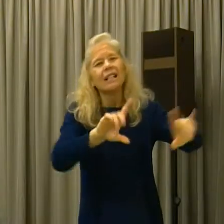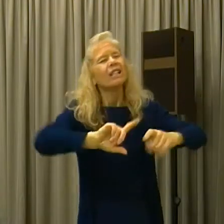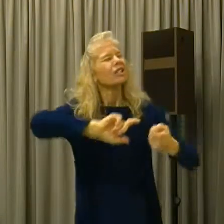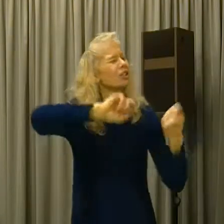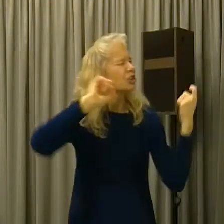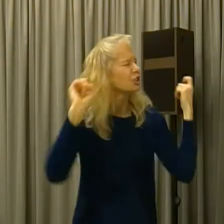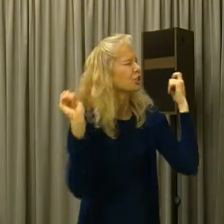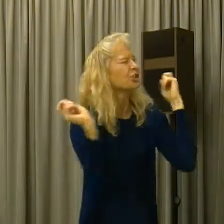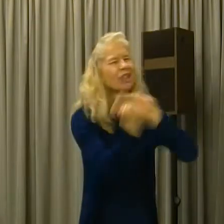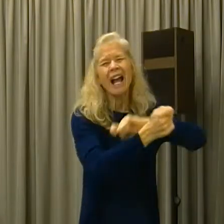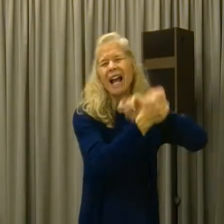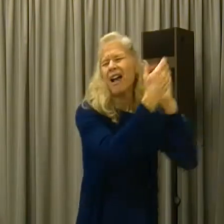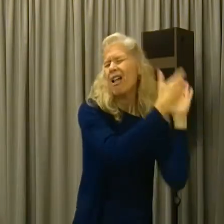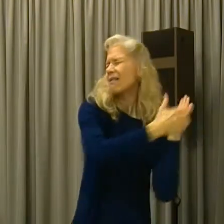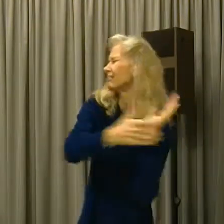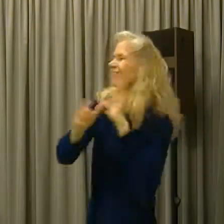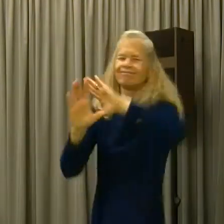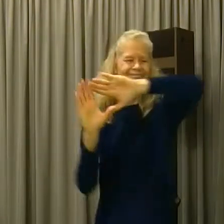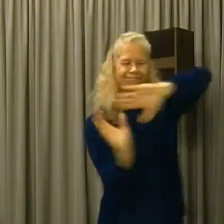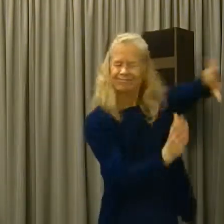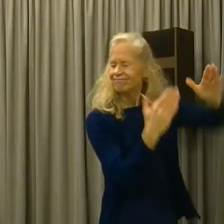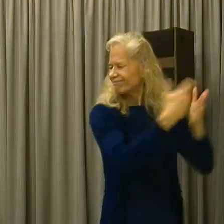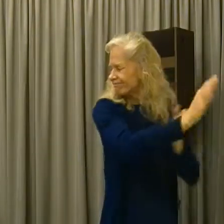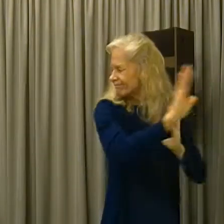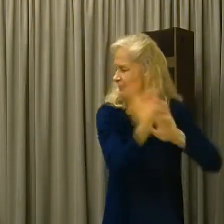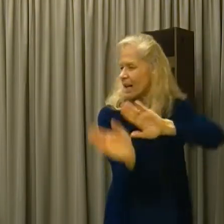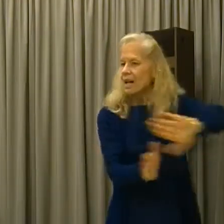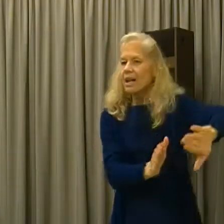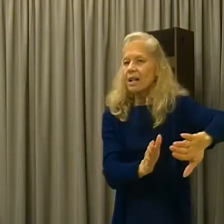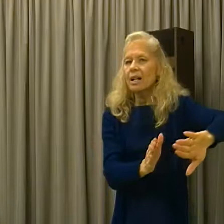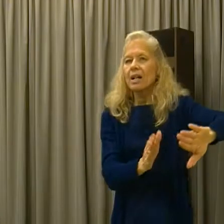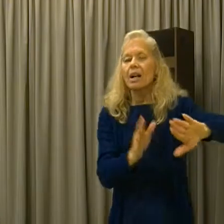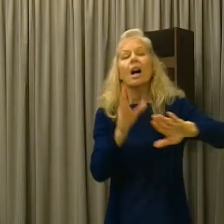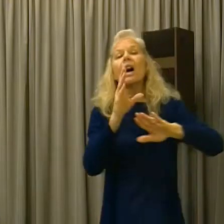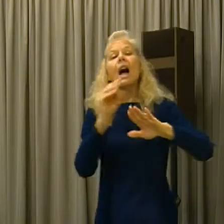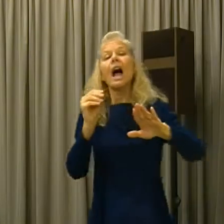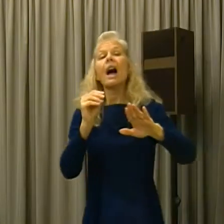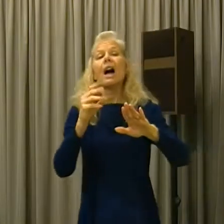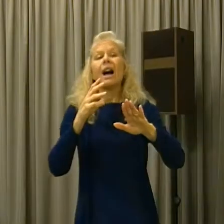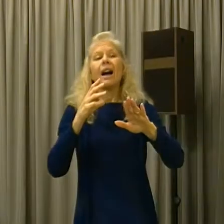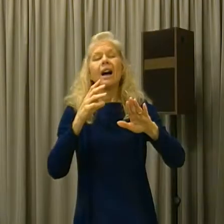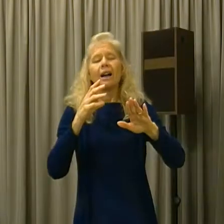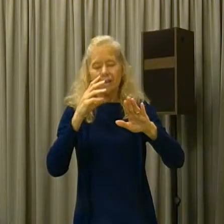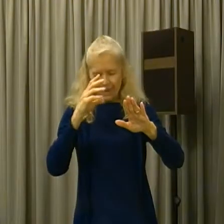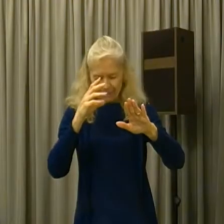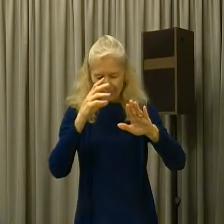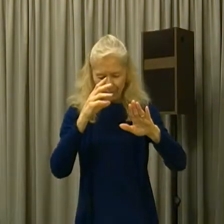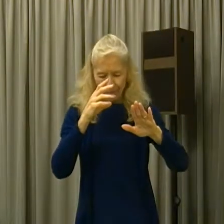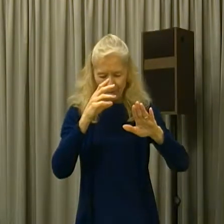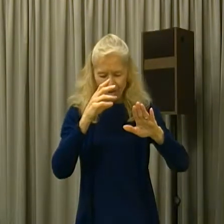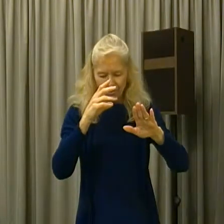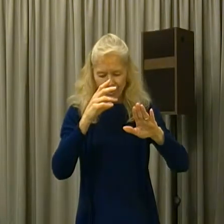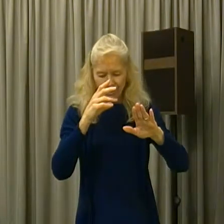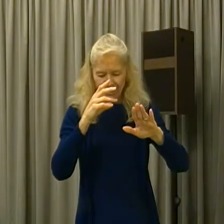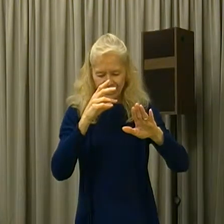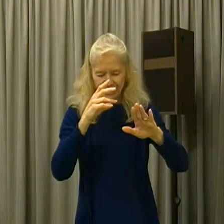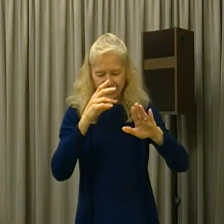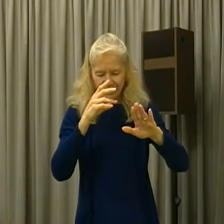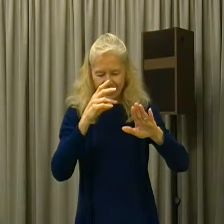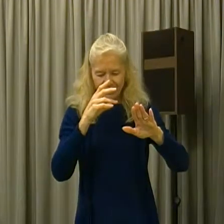of your mind. That's got to come first. Our lives are transformed when our thinking and our minds are transformed.